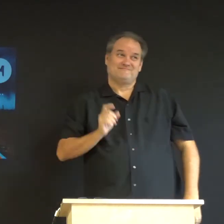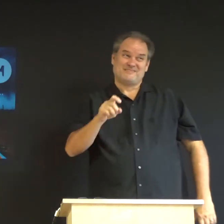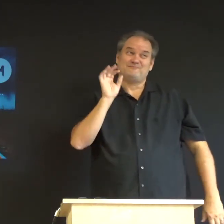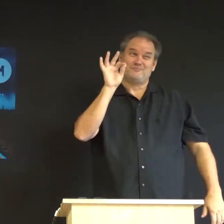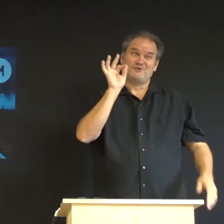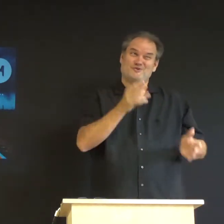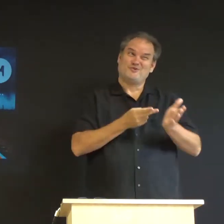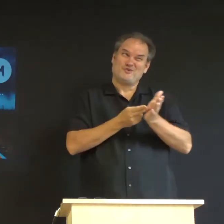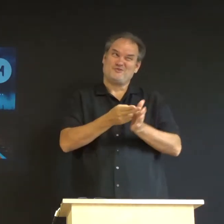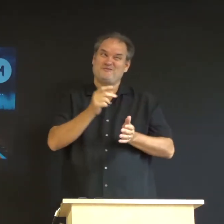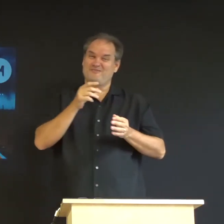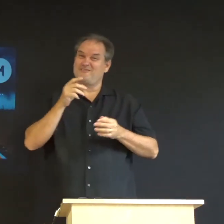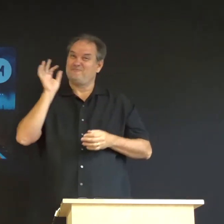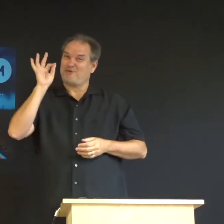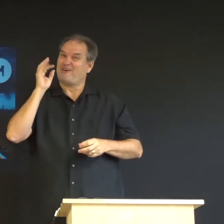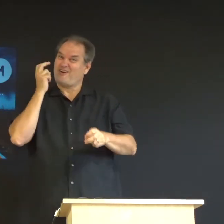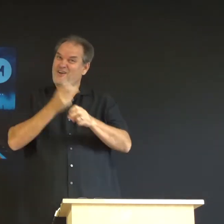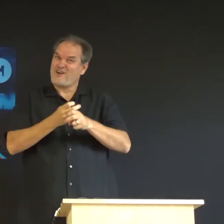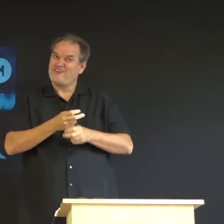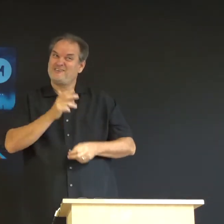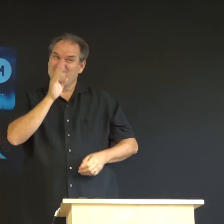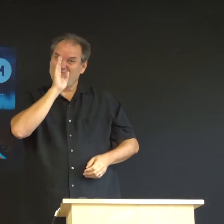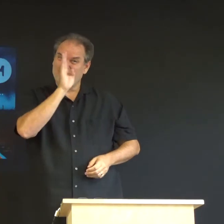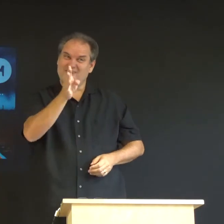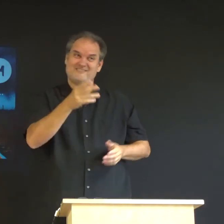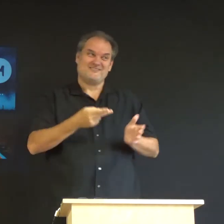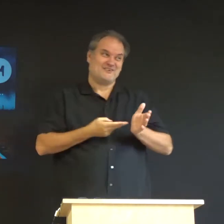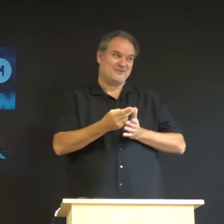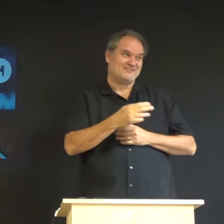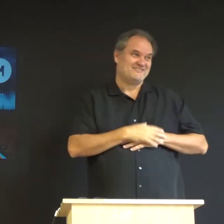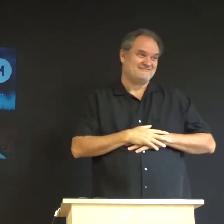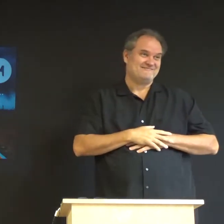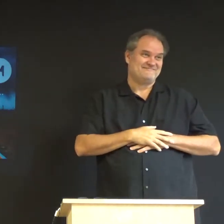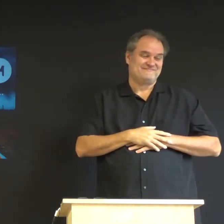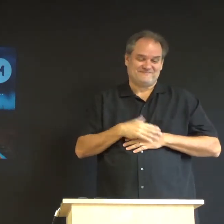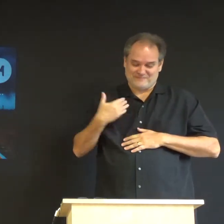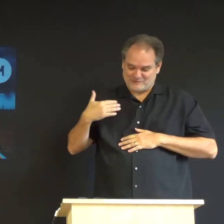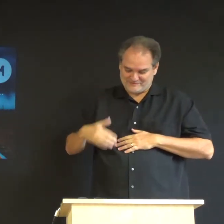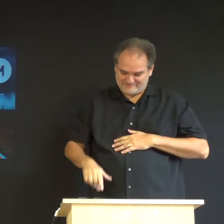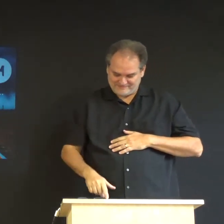No. We need to be preaching the truth. And the truth is hard. That's the one.